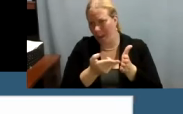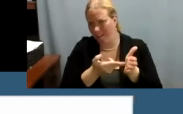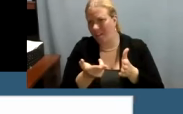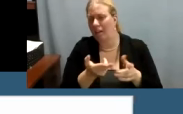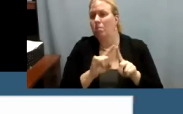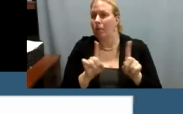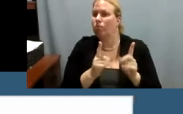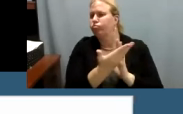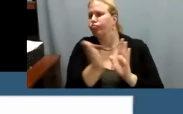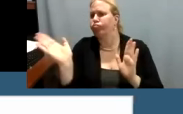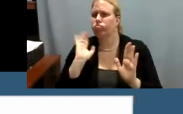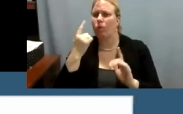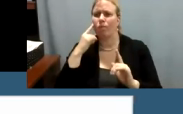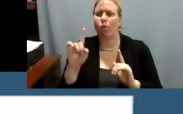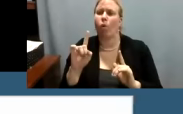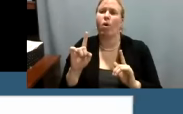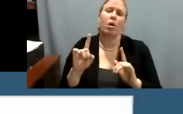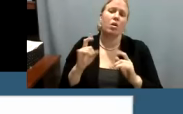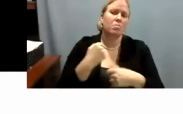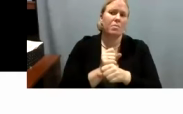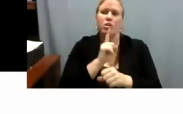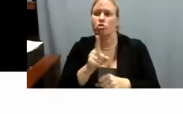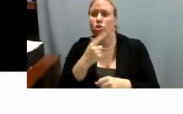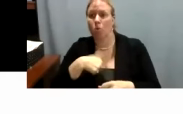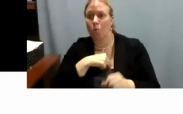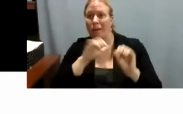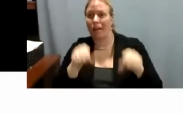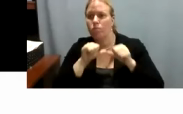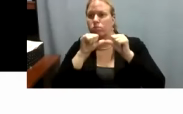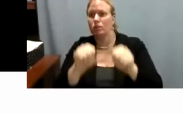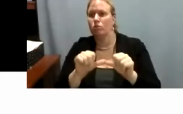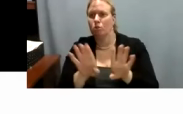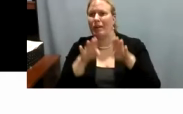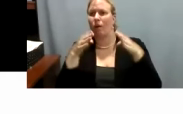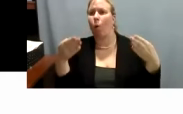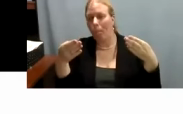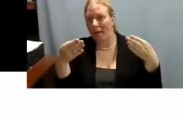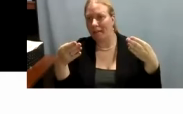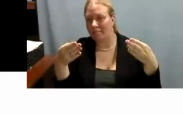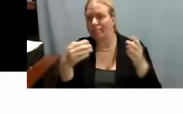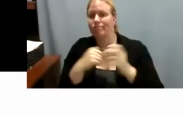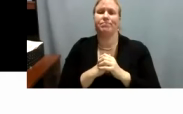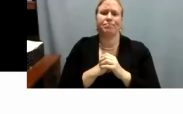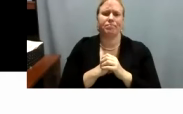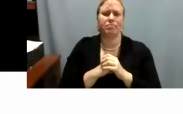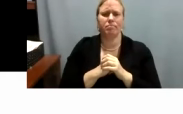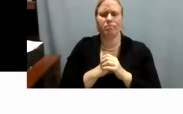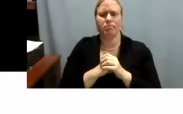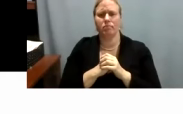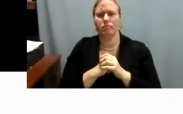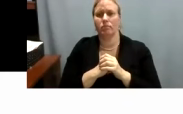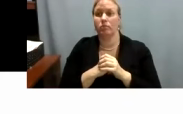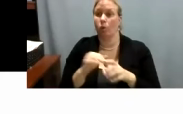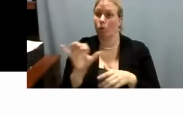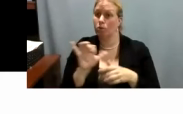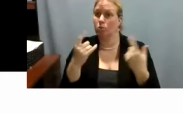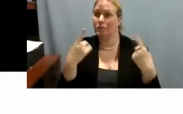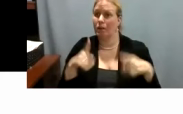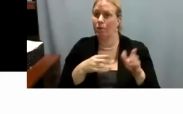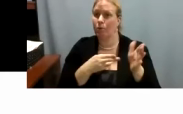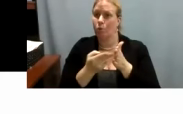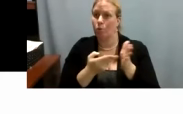for reopening and staying open as a city um what's also um going on in new haven for us